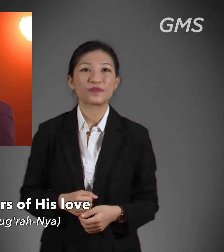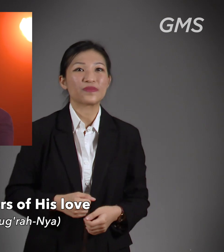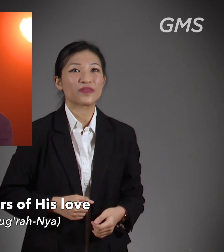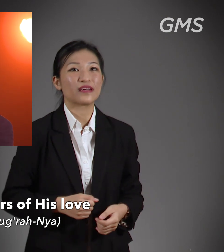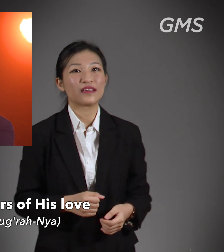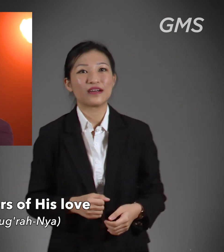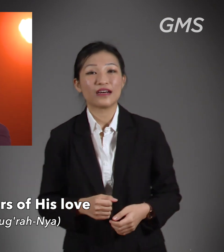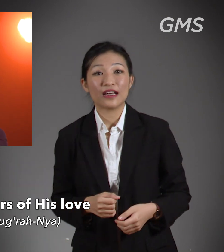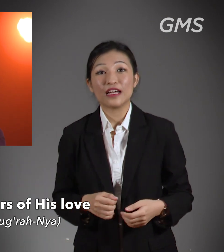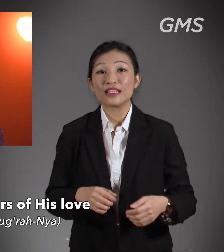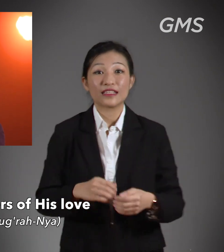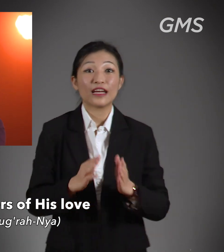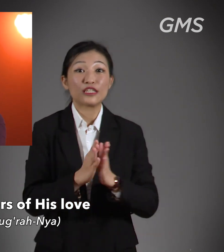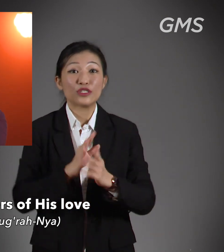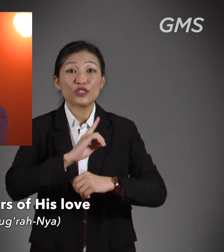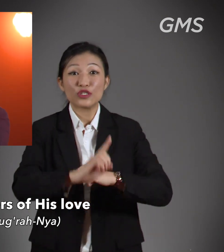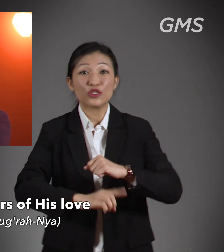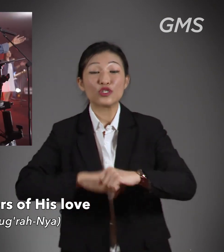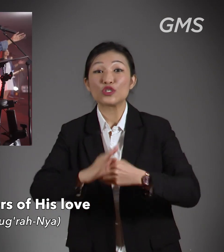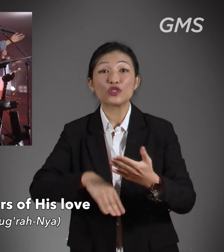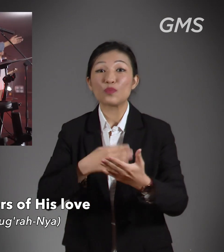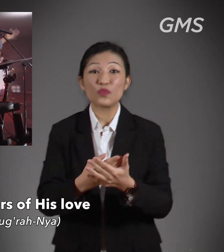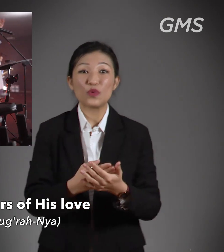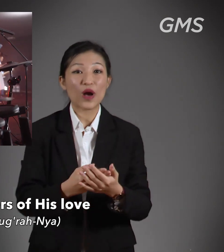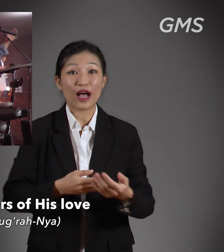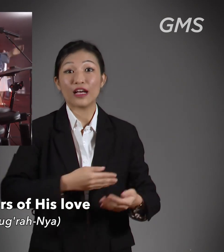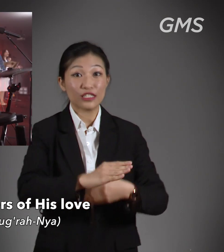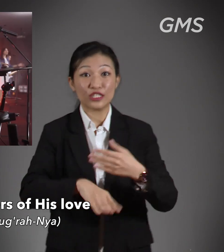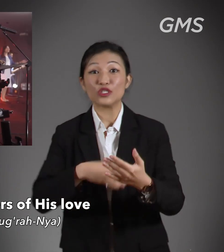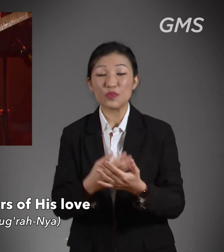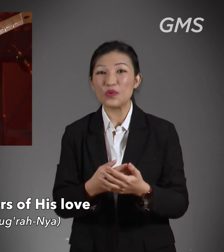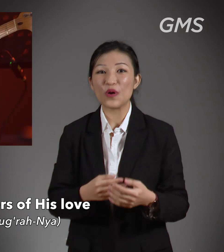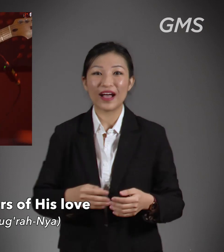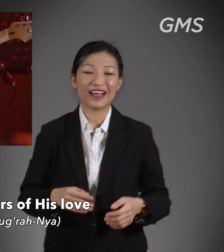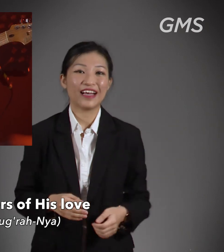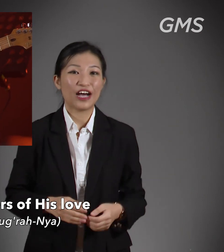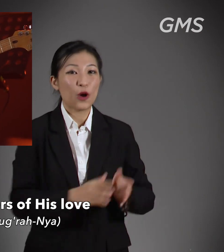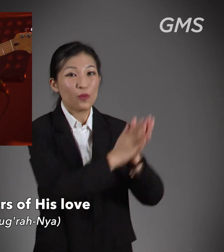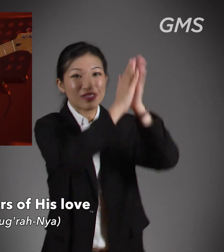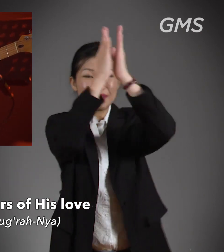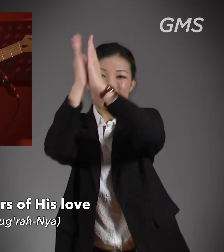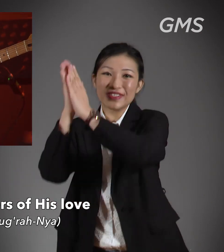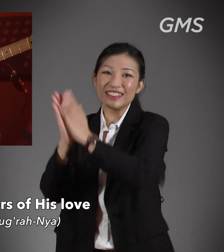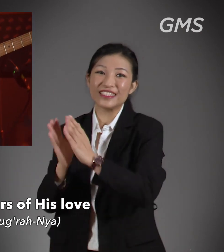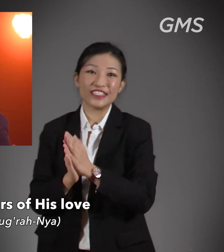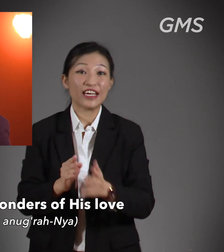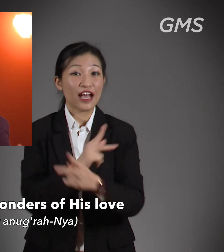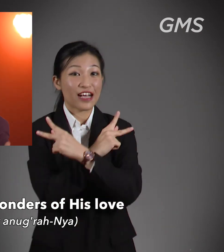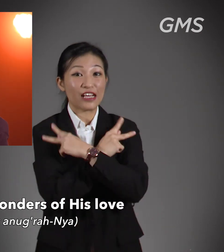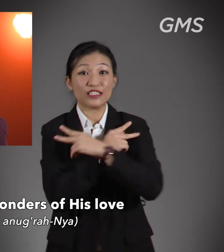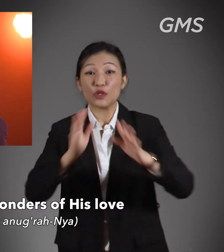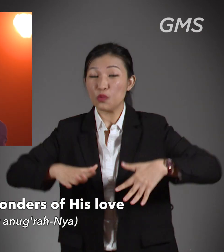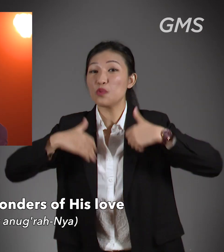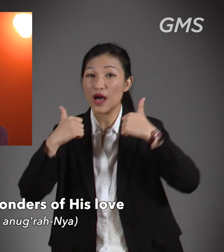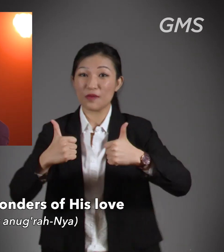righteousness and wonders of His love and wonders of His love